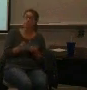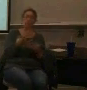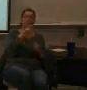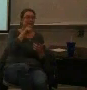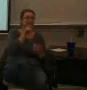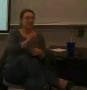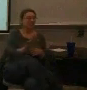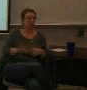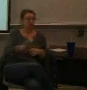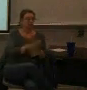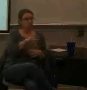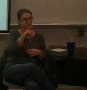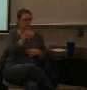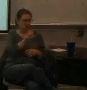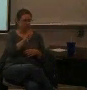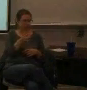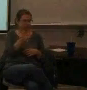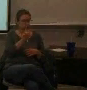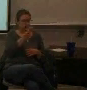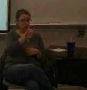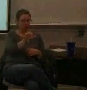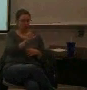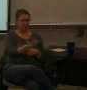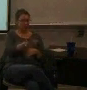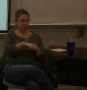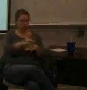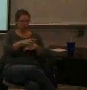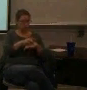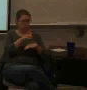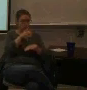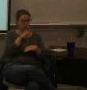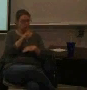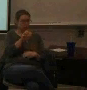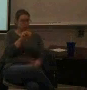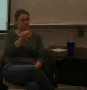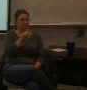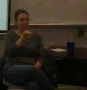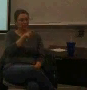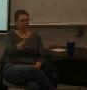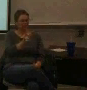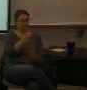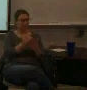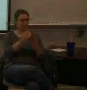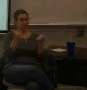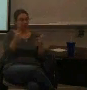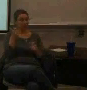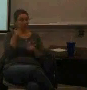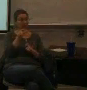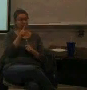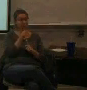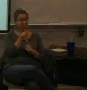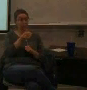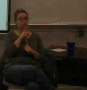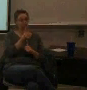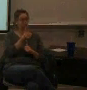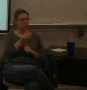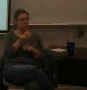desert areas or dry areas on Earth are saline, and some of the largest lakes on Earth are